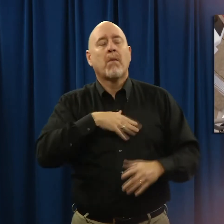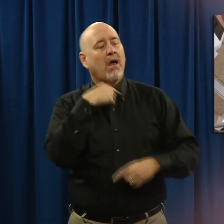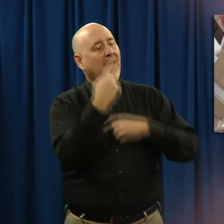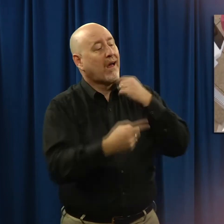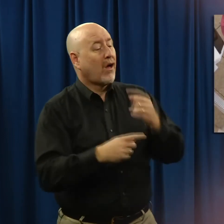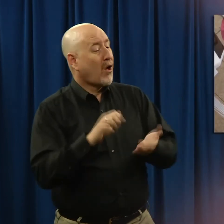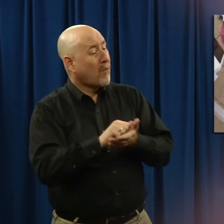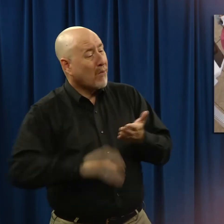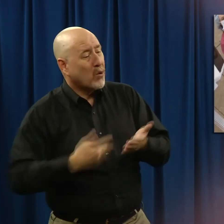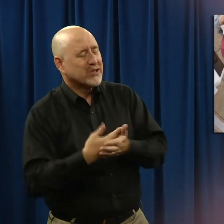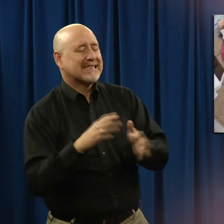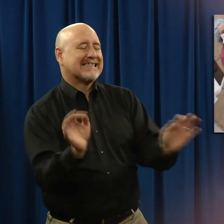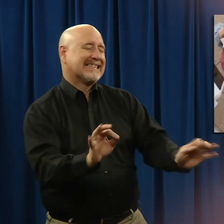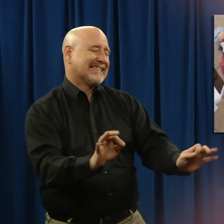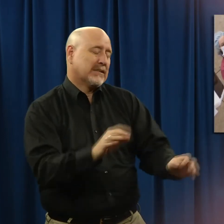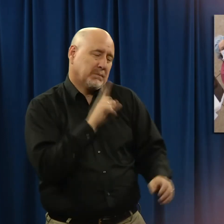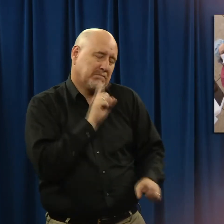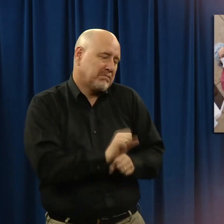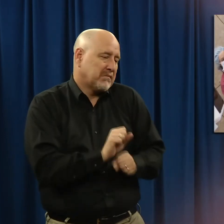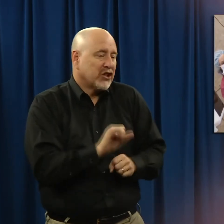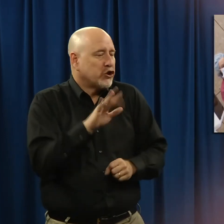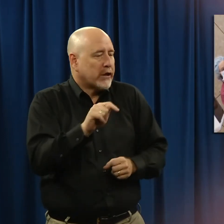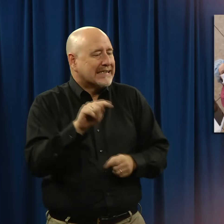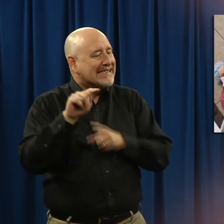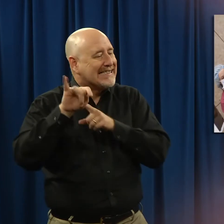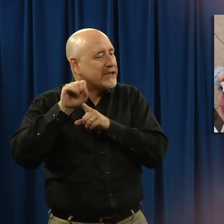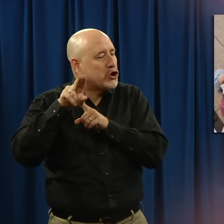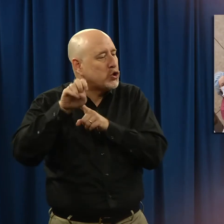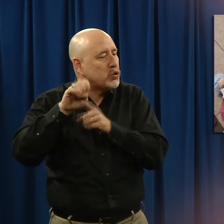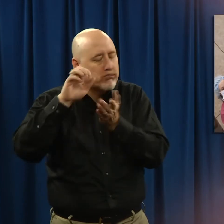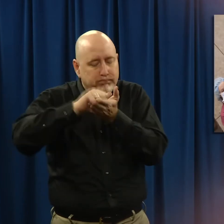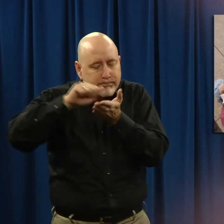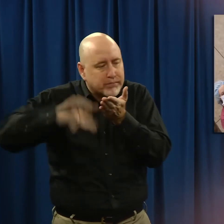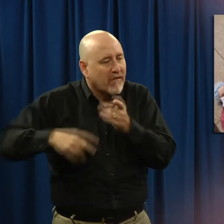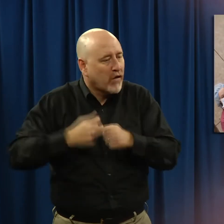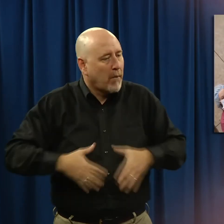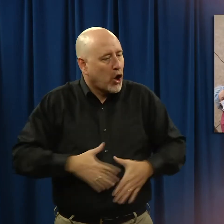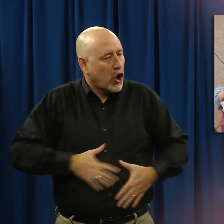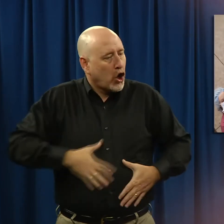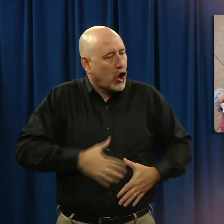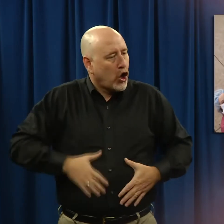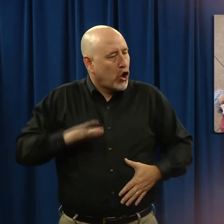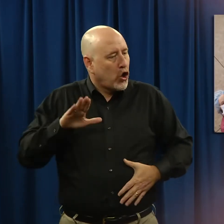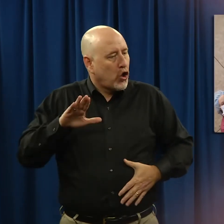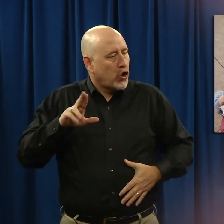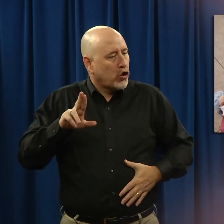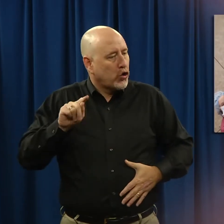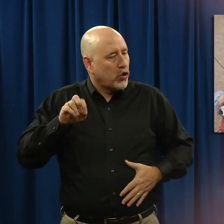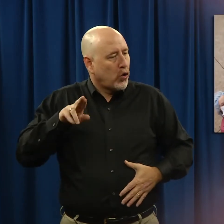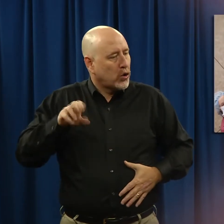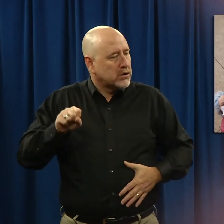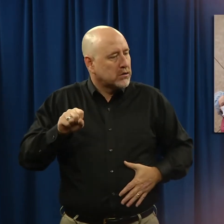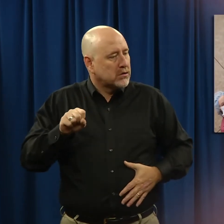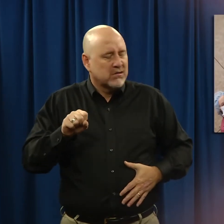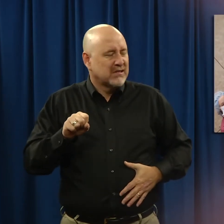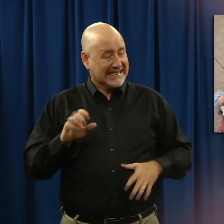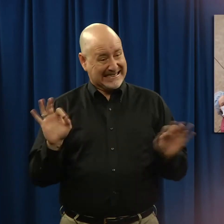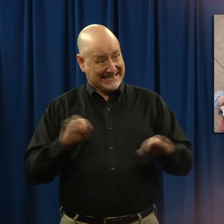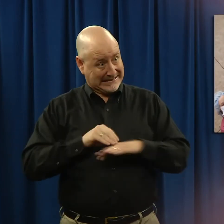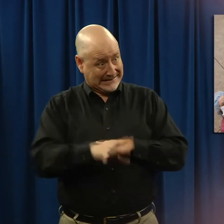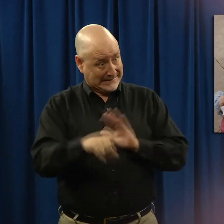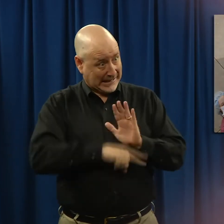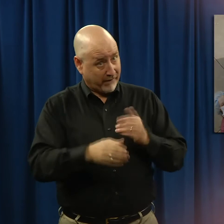is a relatively simple process. Just the removal of some tissue from the uterus doesn't have very many lasting side